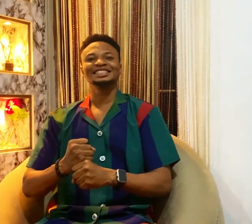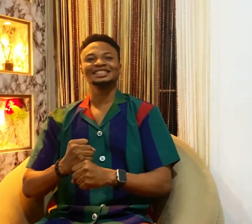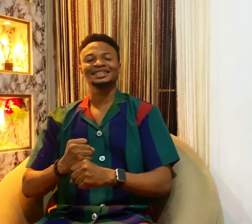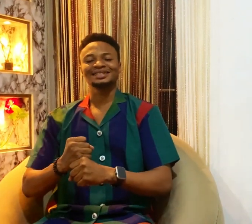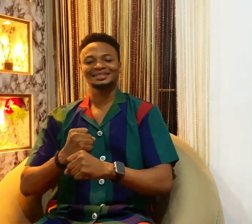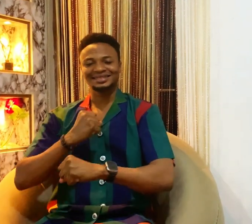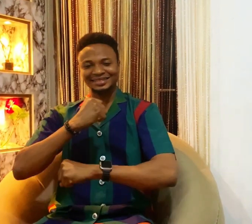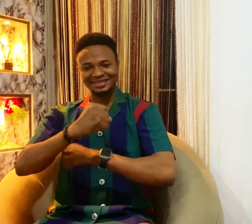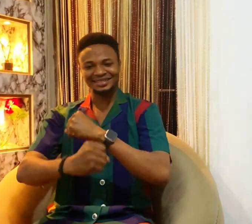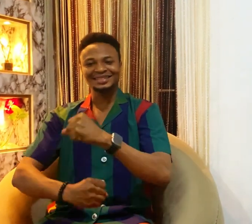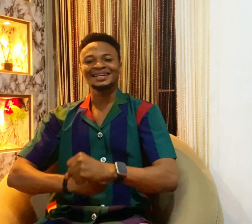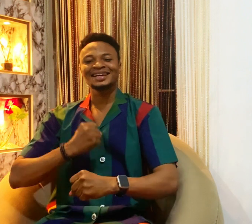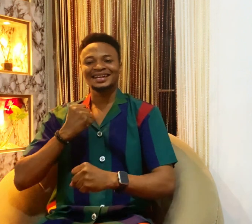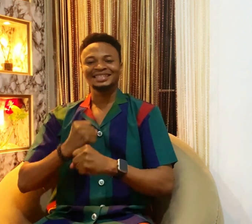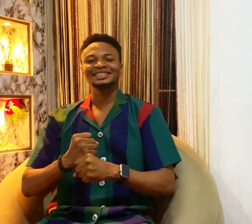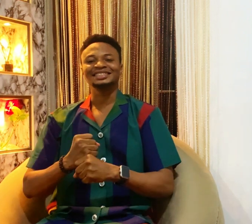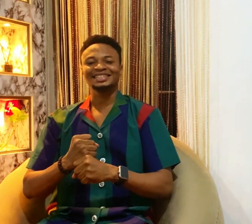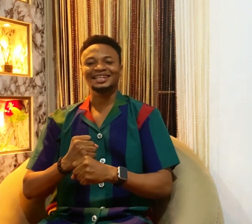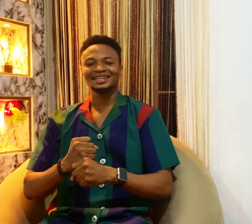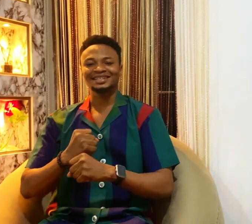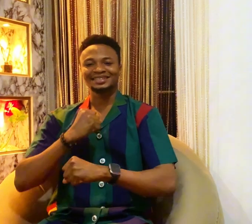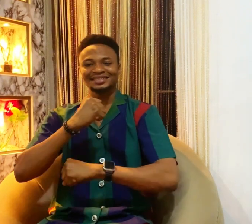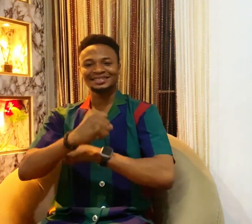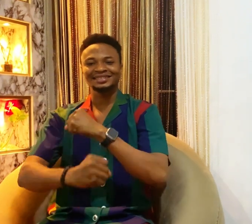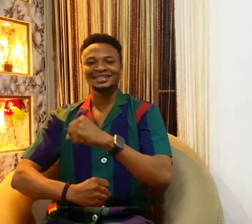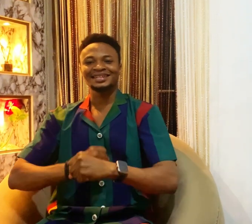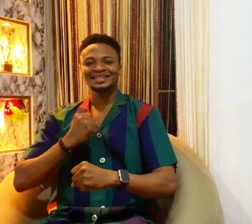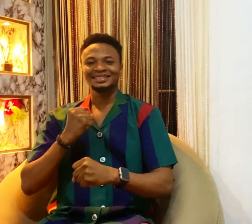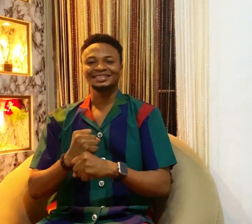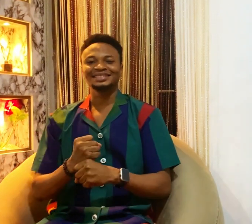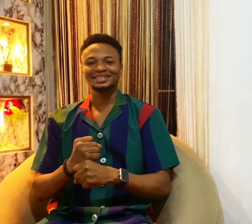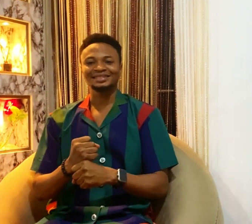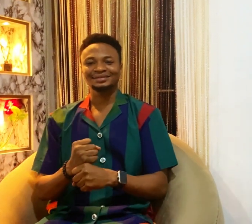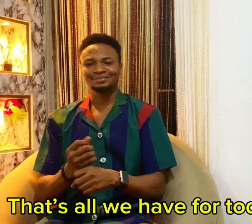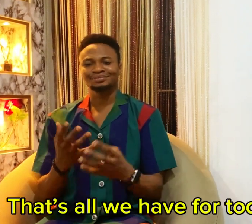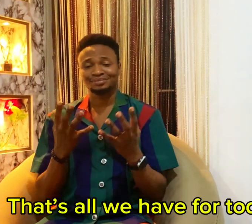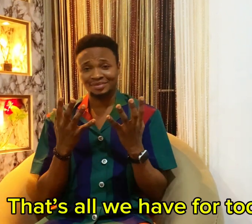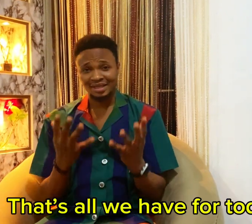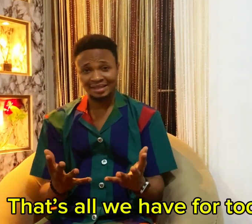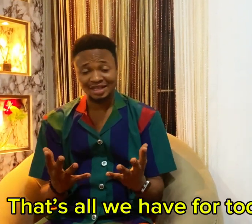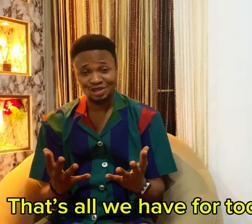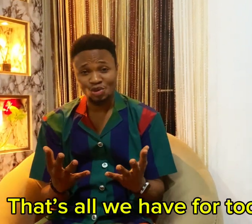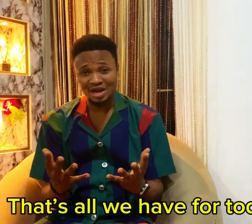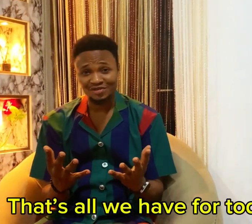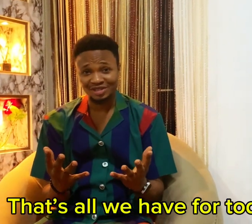Year. Year. Year. That's all we have for today.